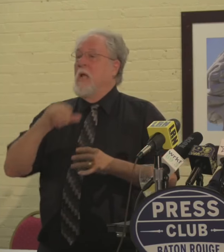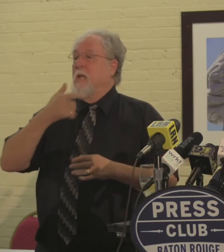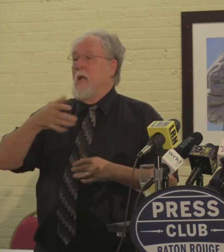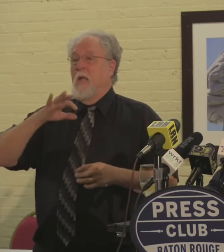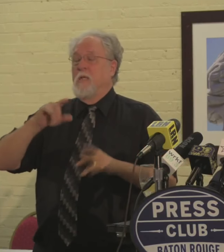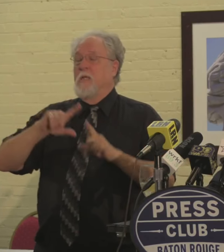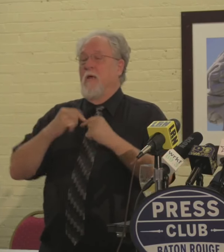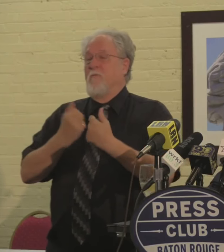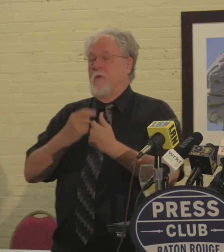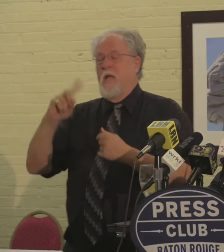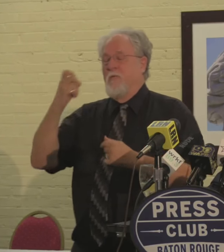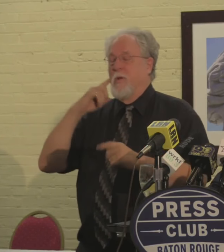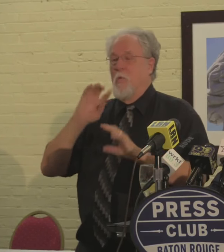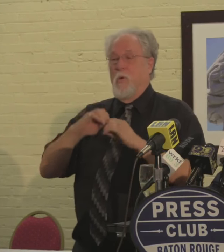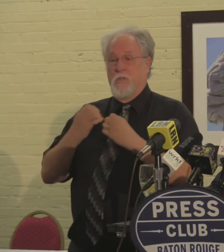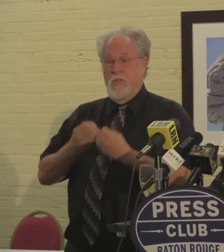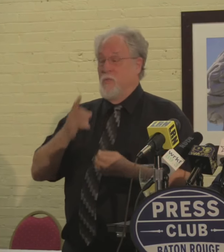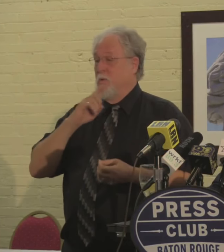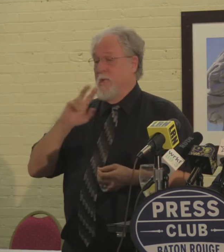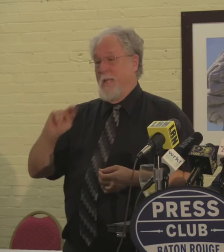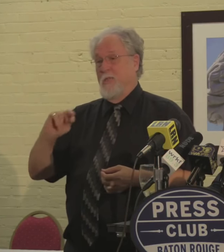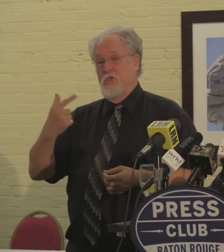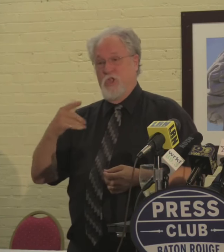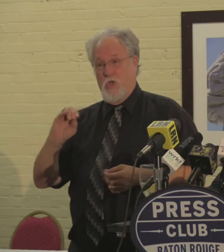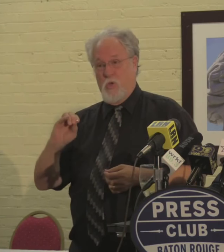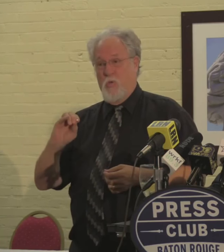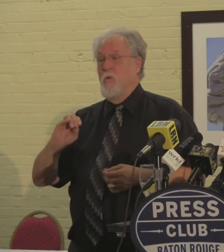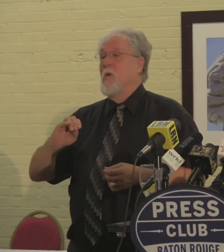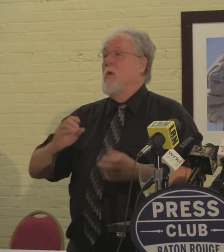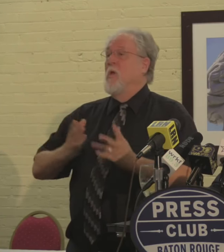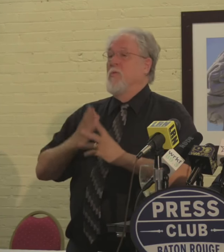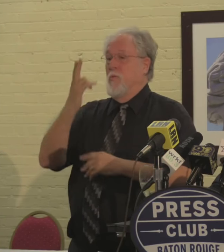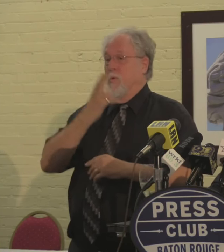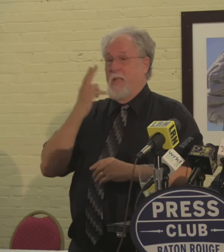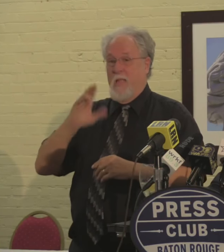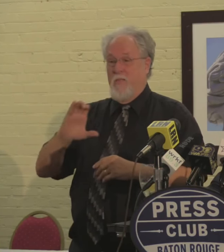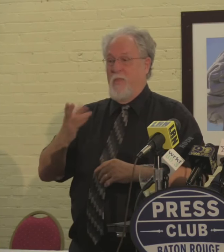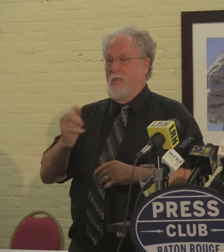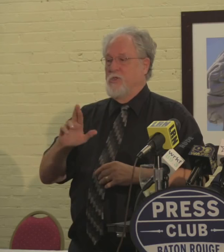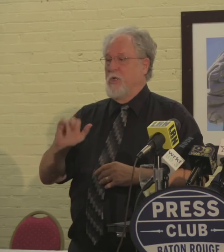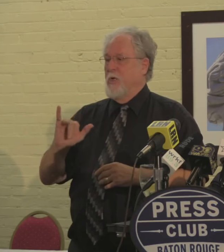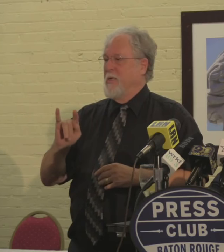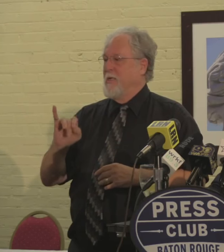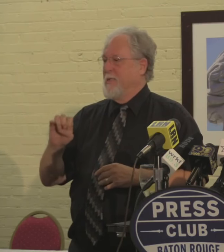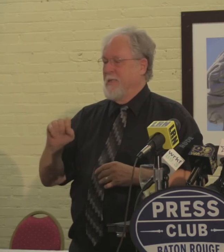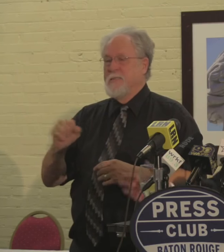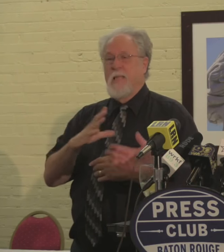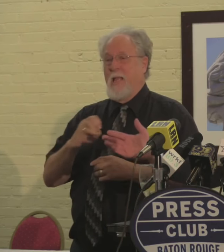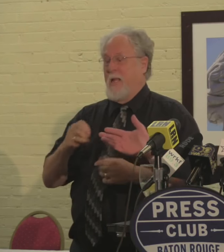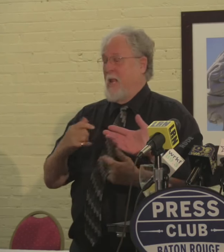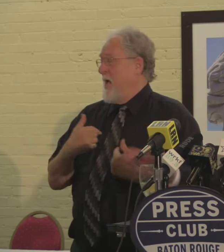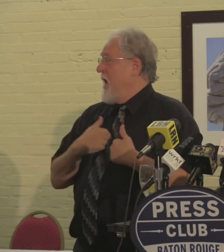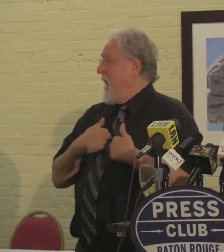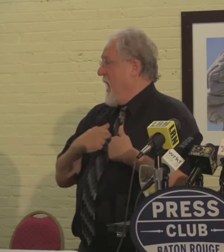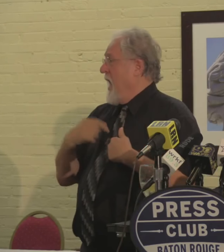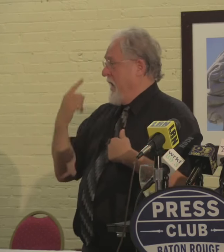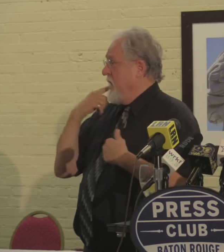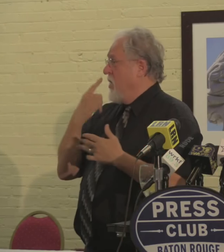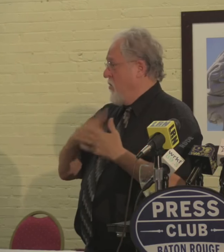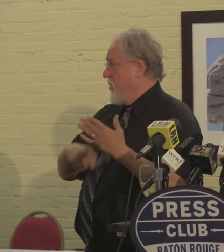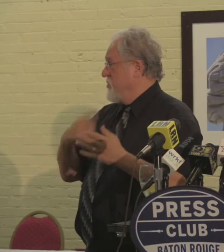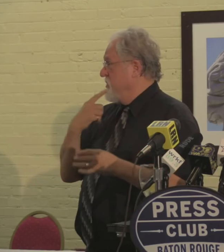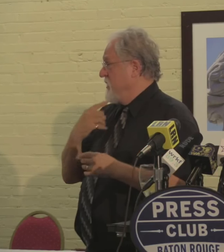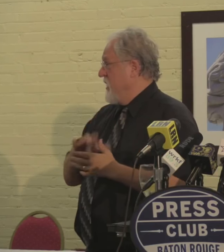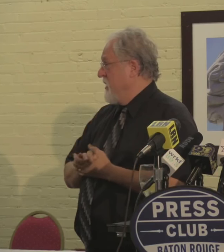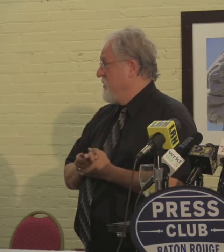non-governmental organizations, in fact, at least in this state, through Catholic Charities, but I hear what you're